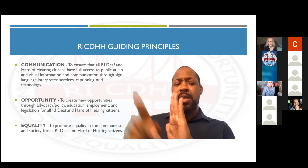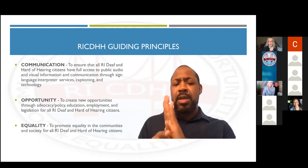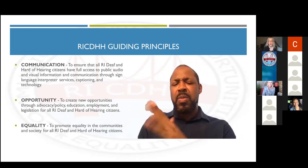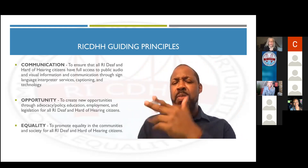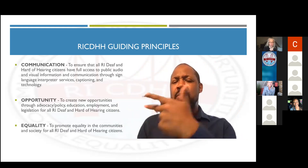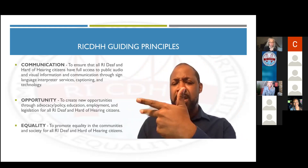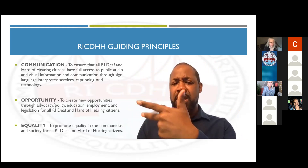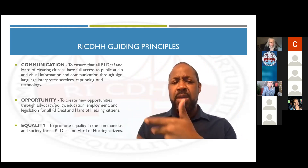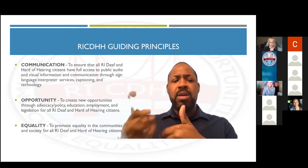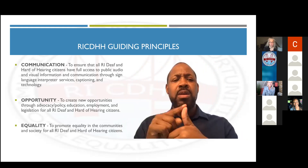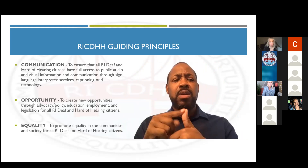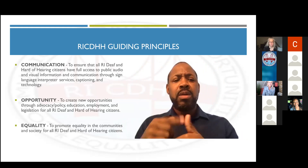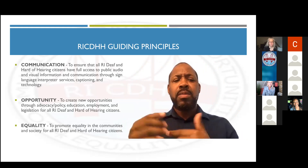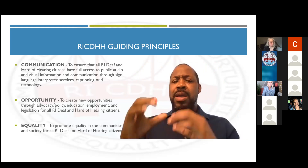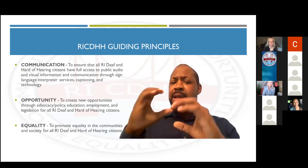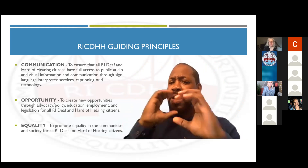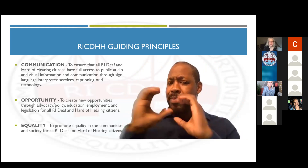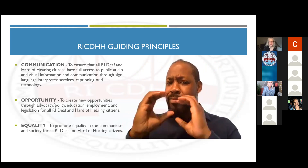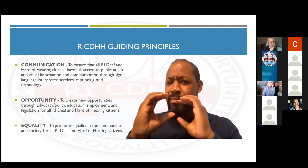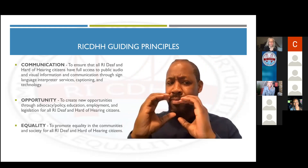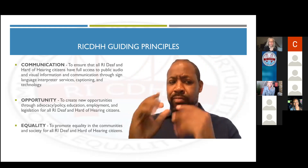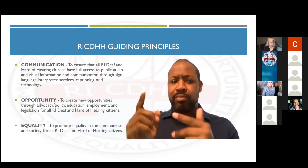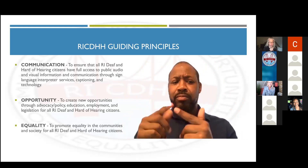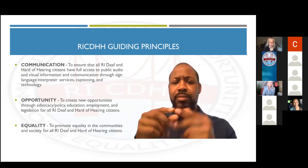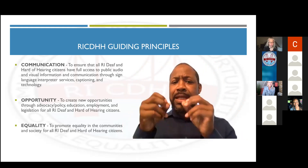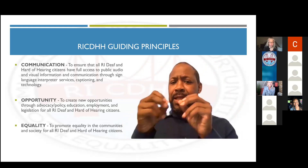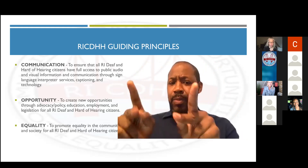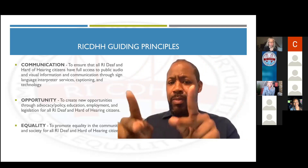Our guiding principles, we have 3: communication,